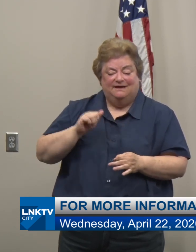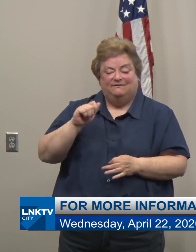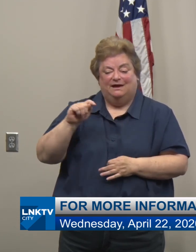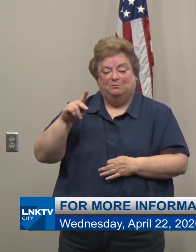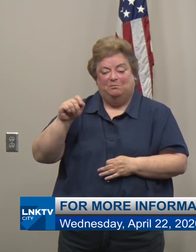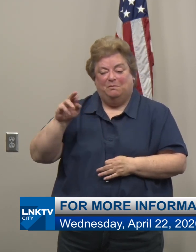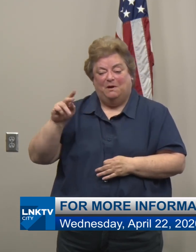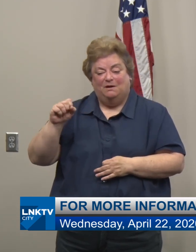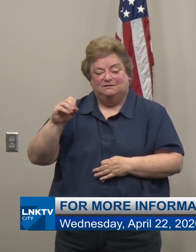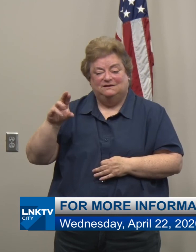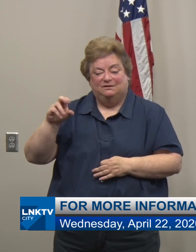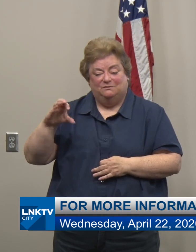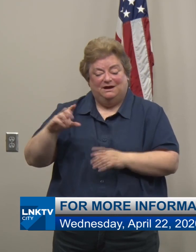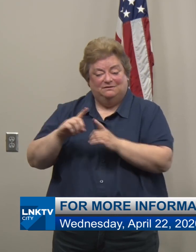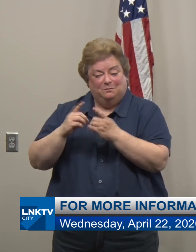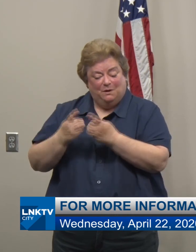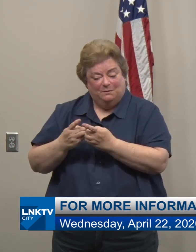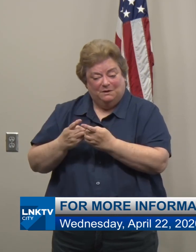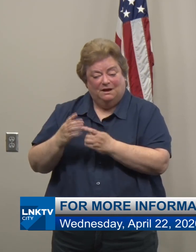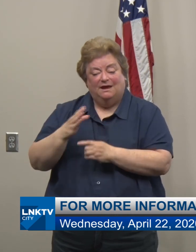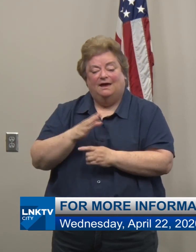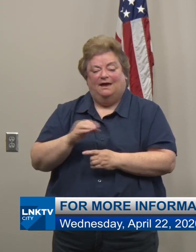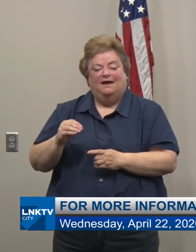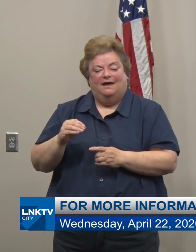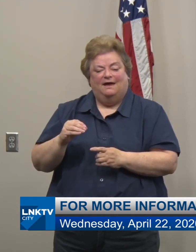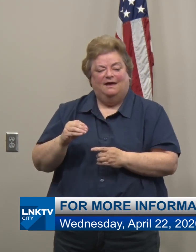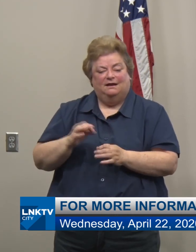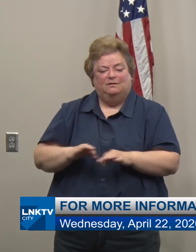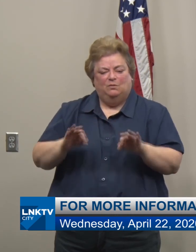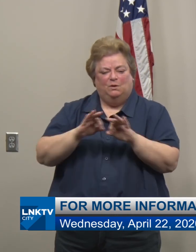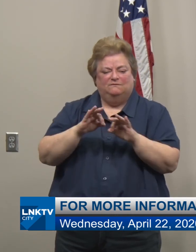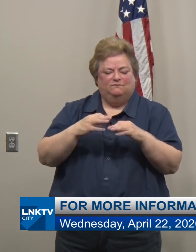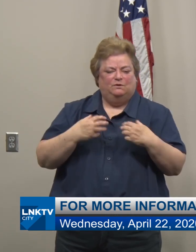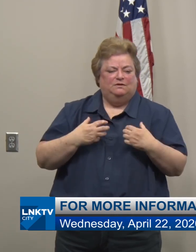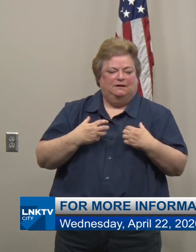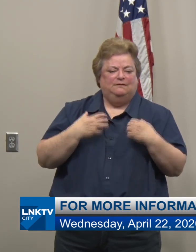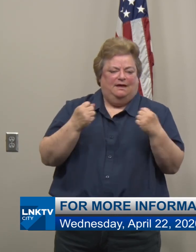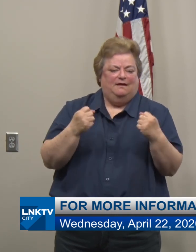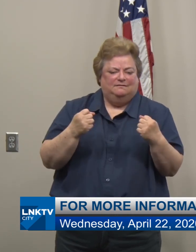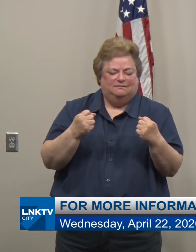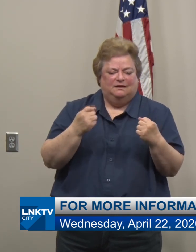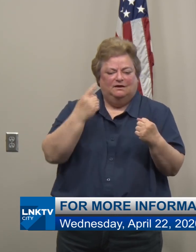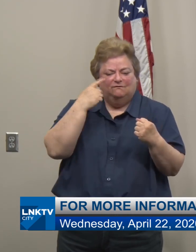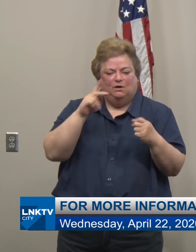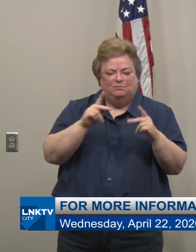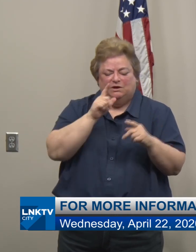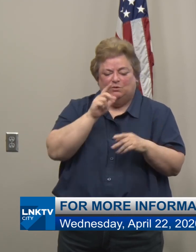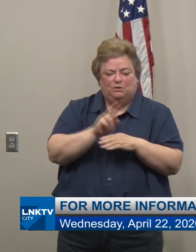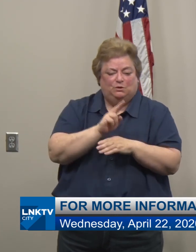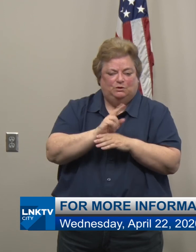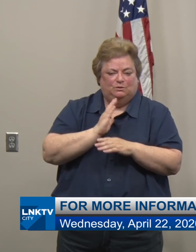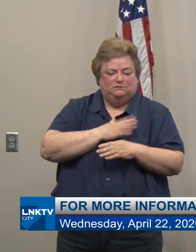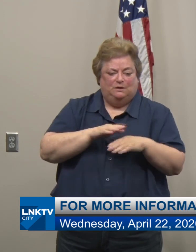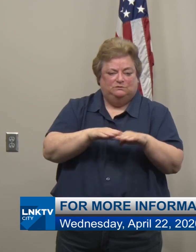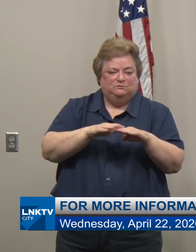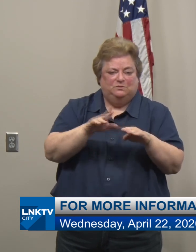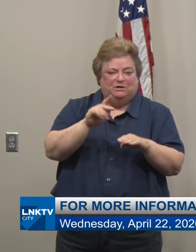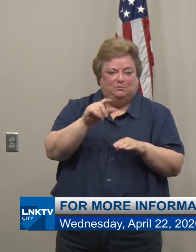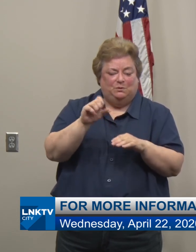Department and, more importantly, for the health and welfare of the people who use our pools. Matt, did you?